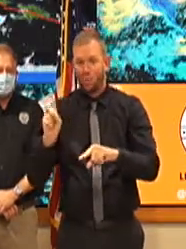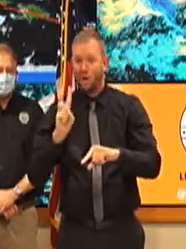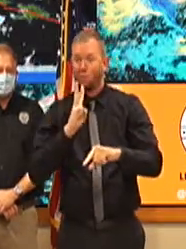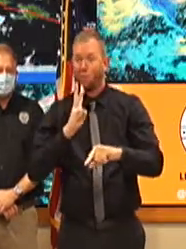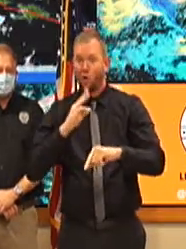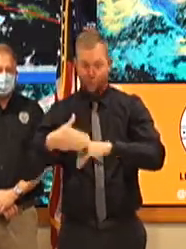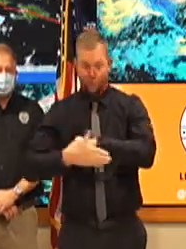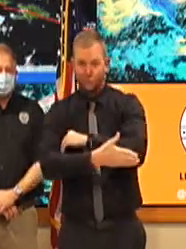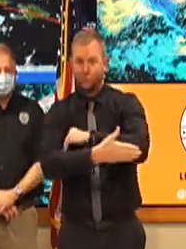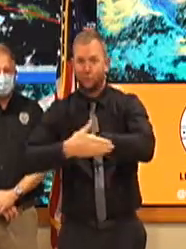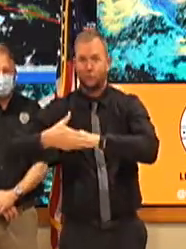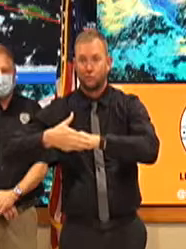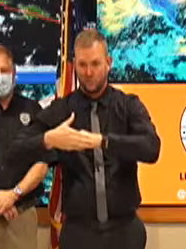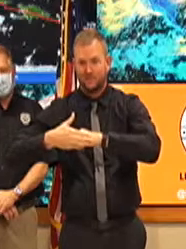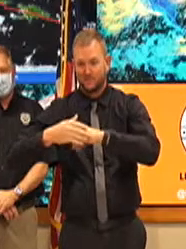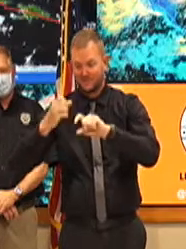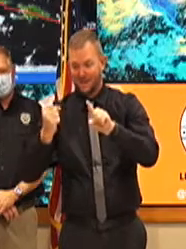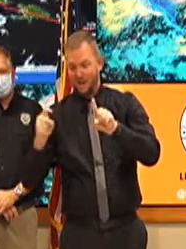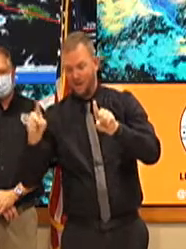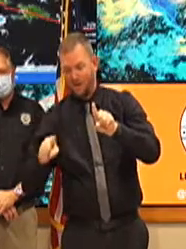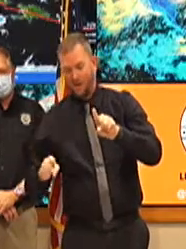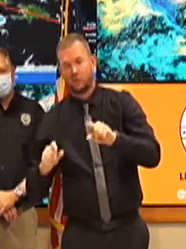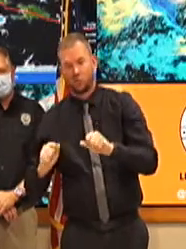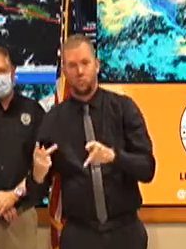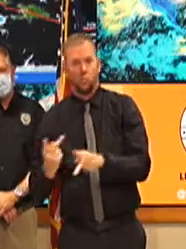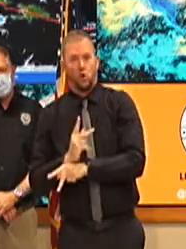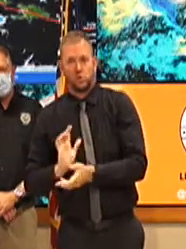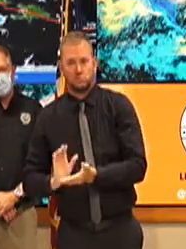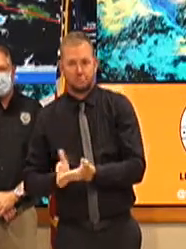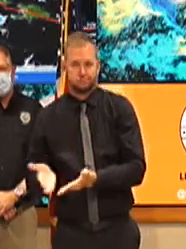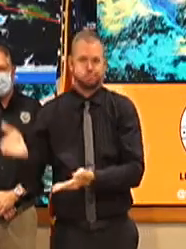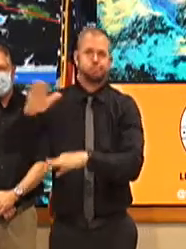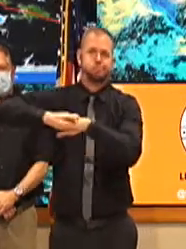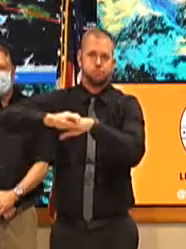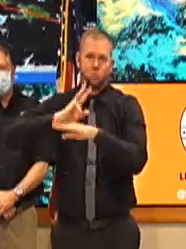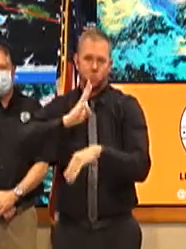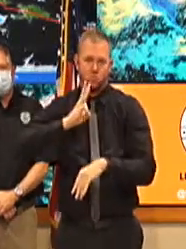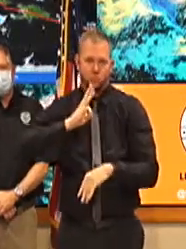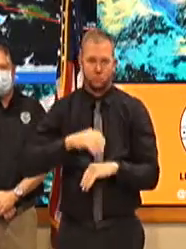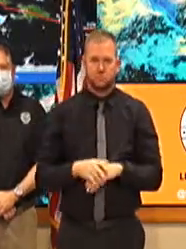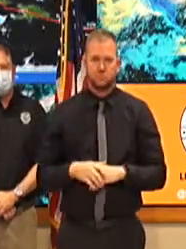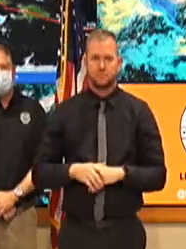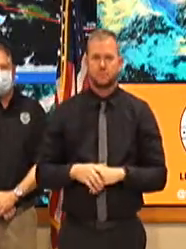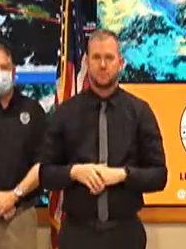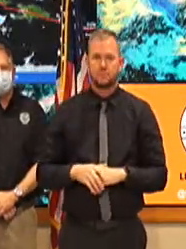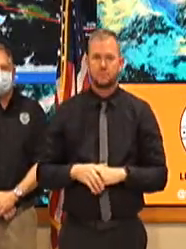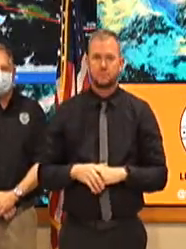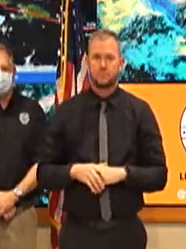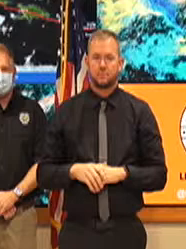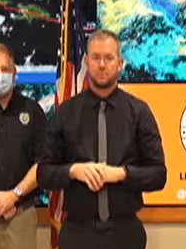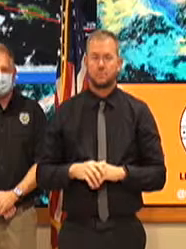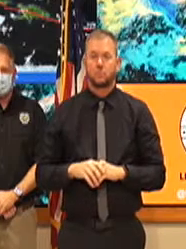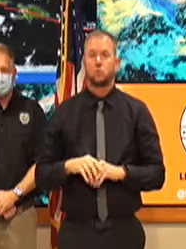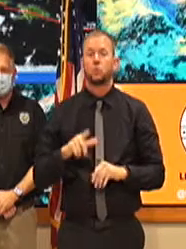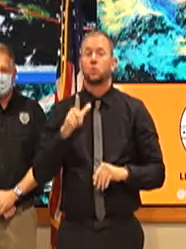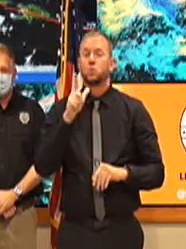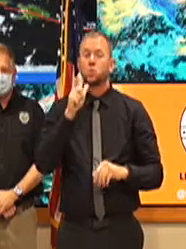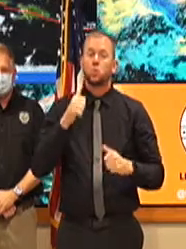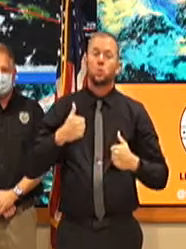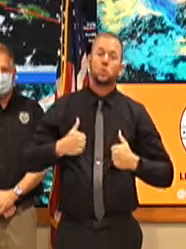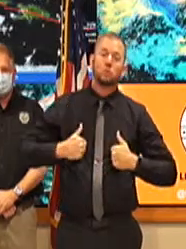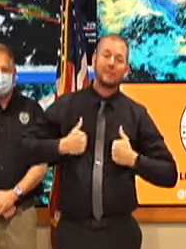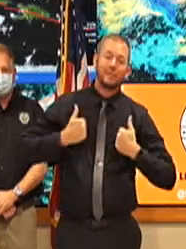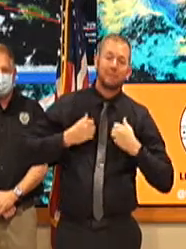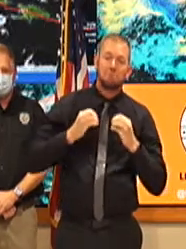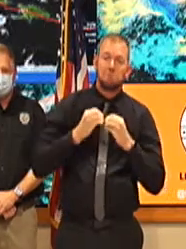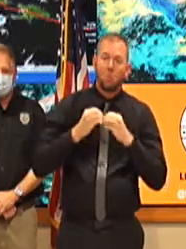mean wind and power outages from that. Based on the latest projections from the National Hurricane Center and